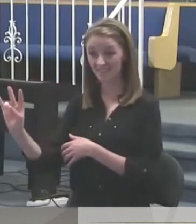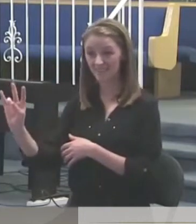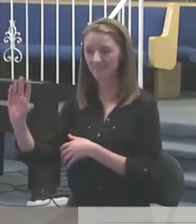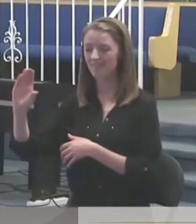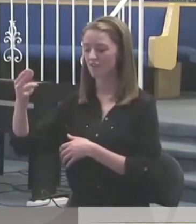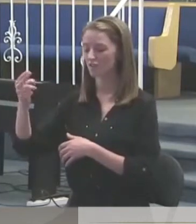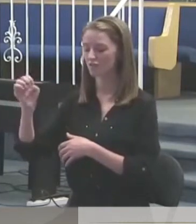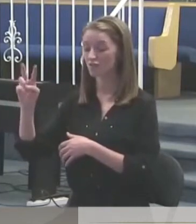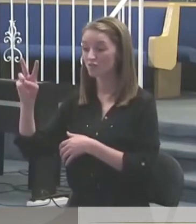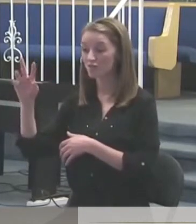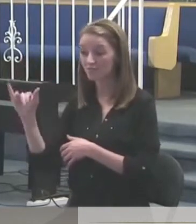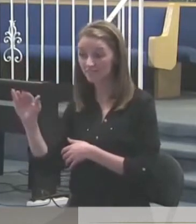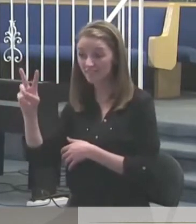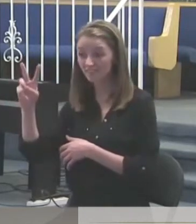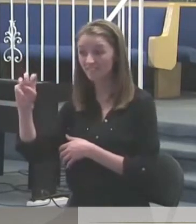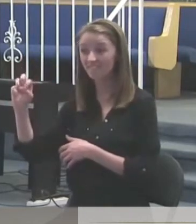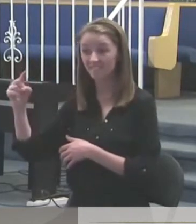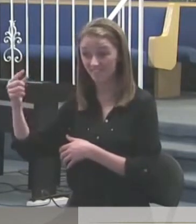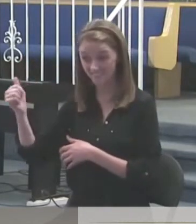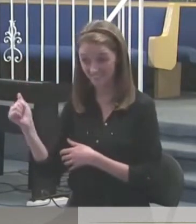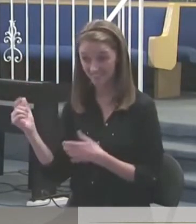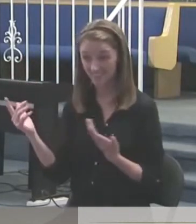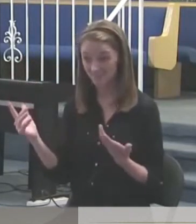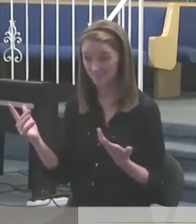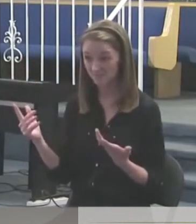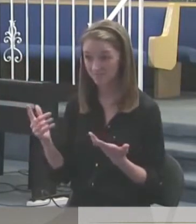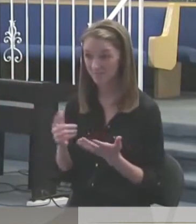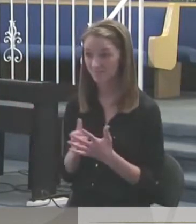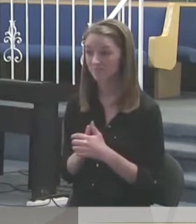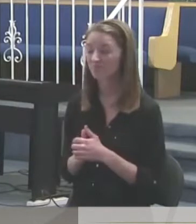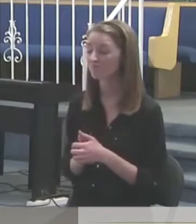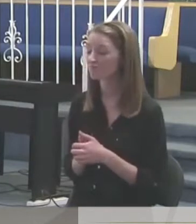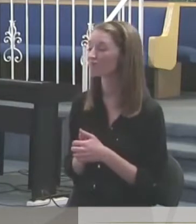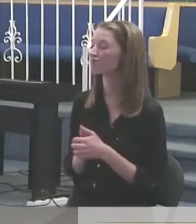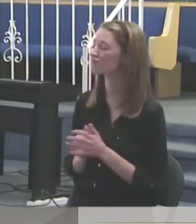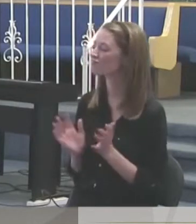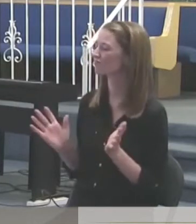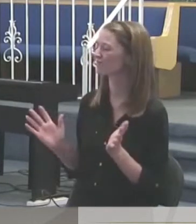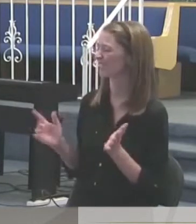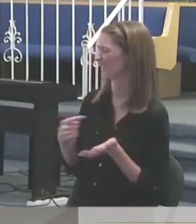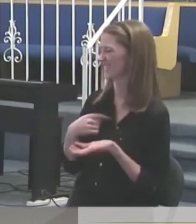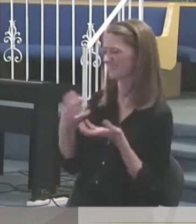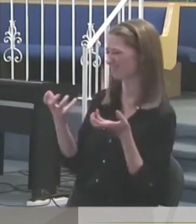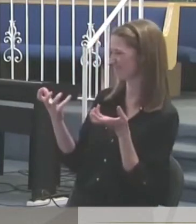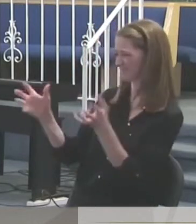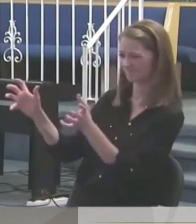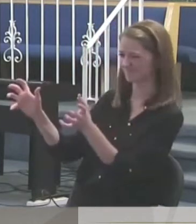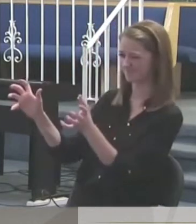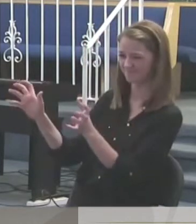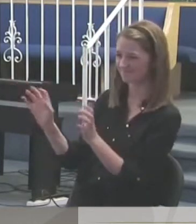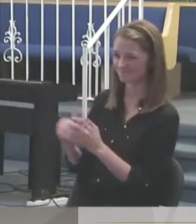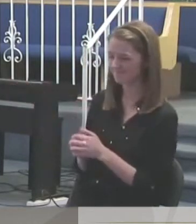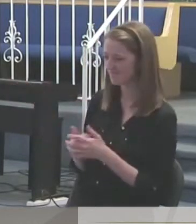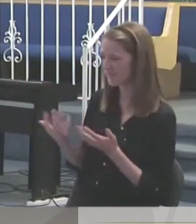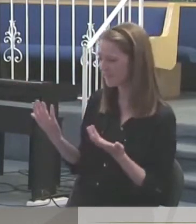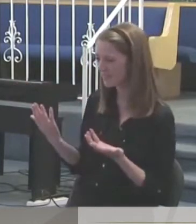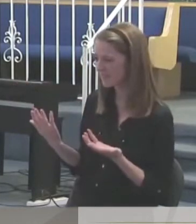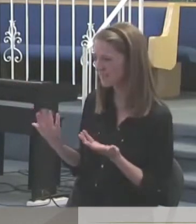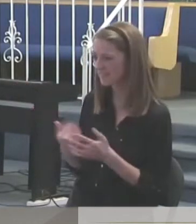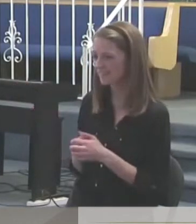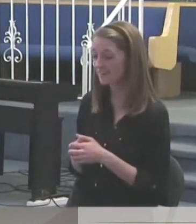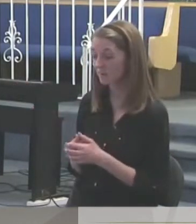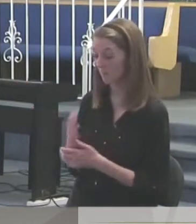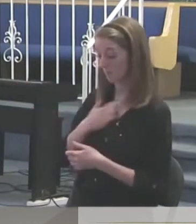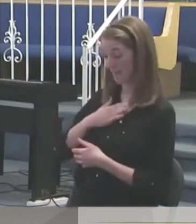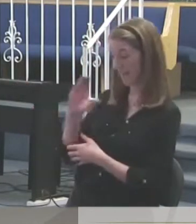Yes, sir. All right. I don't want it. Because the car